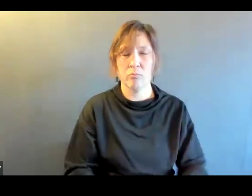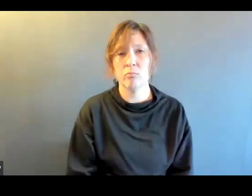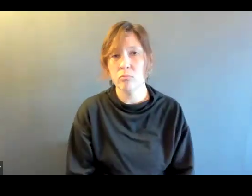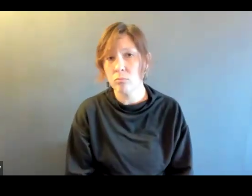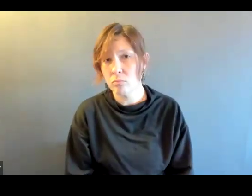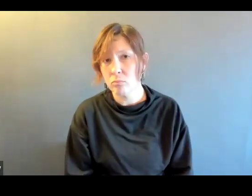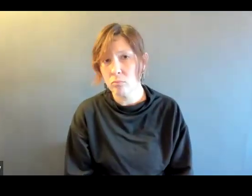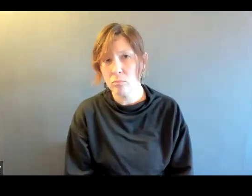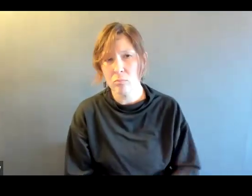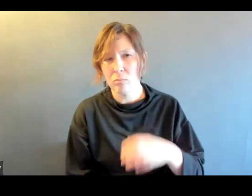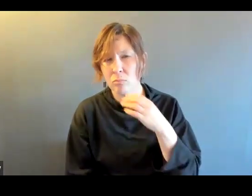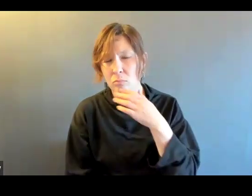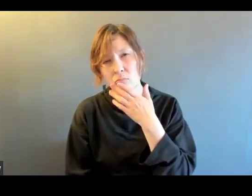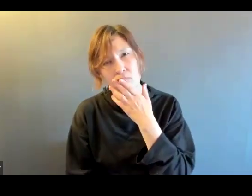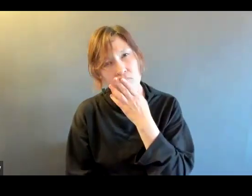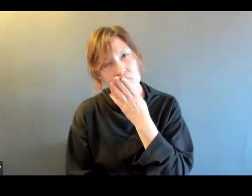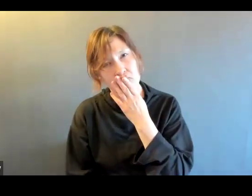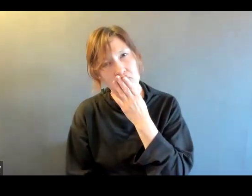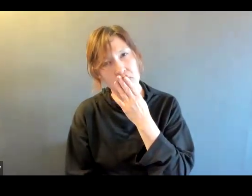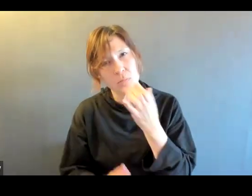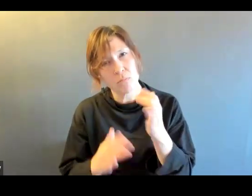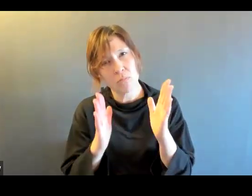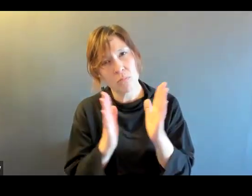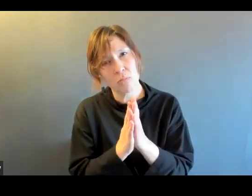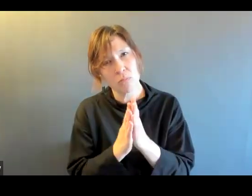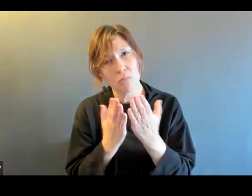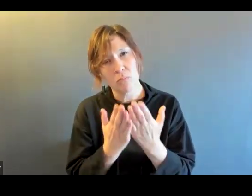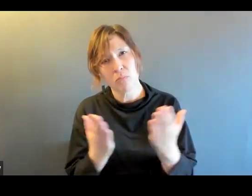whole person. So I'm asking you tonight,